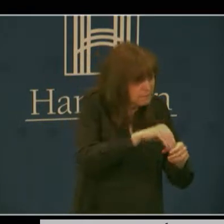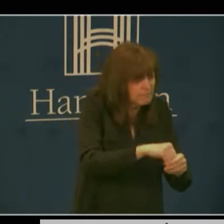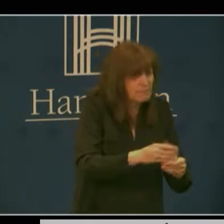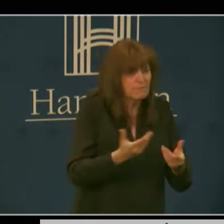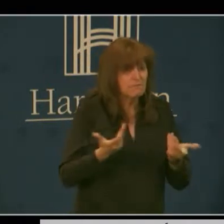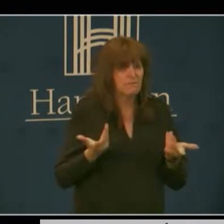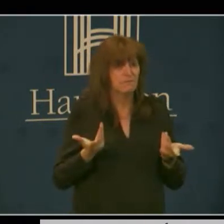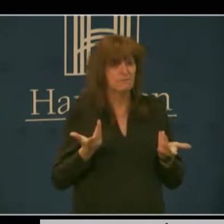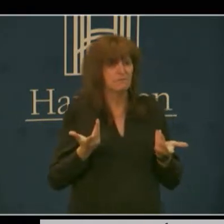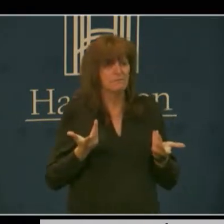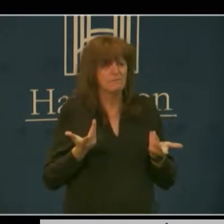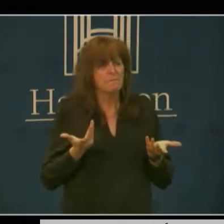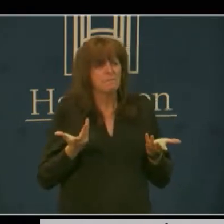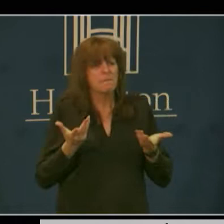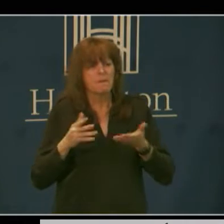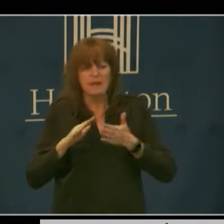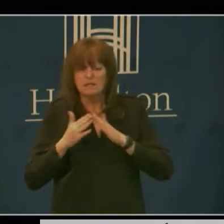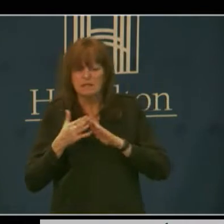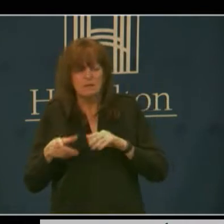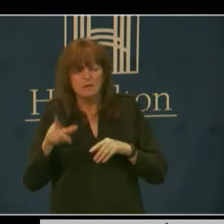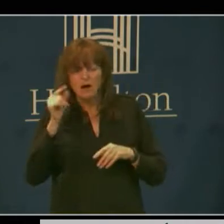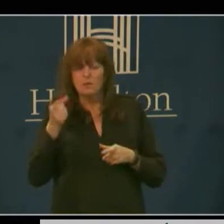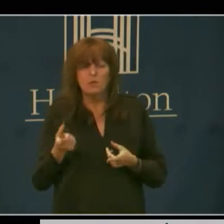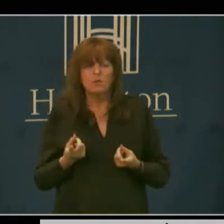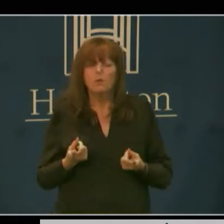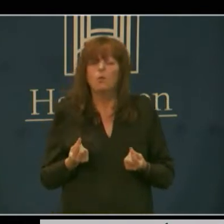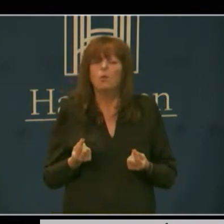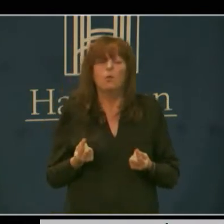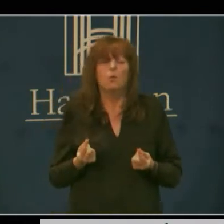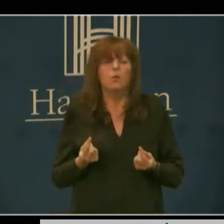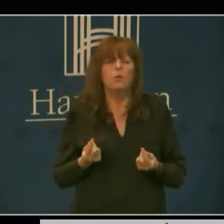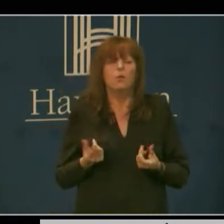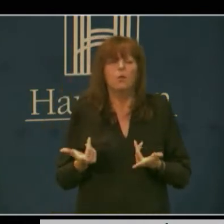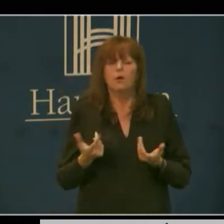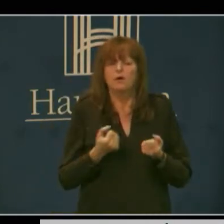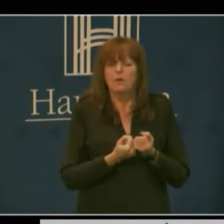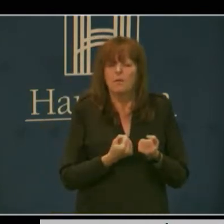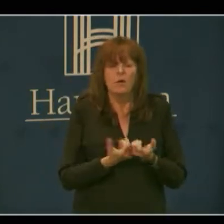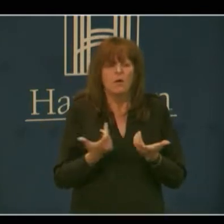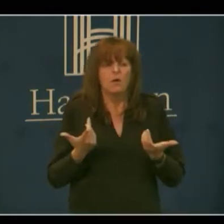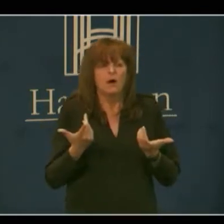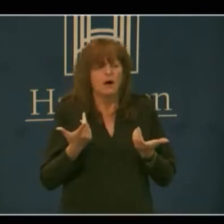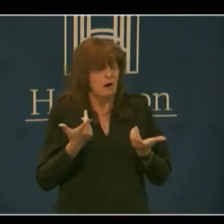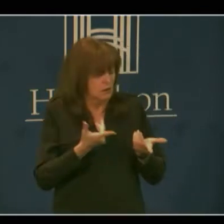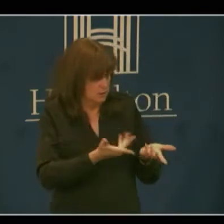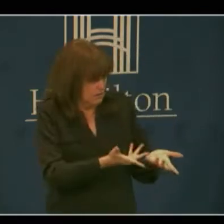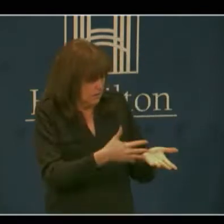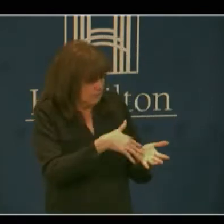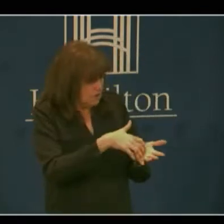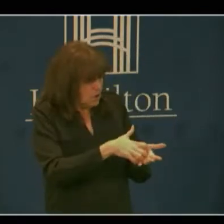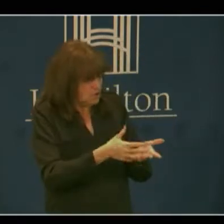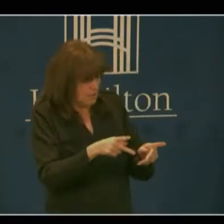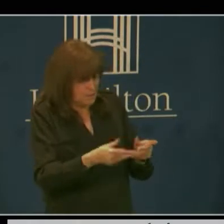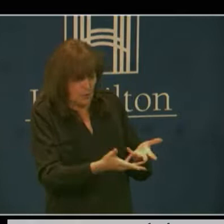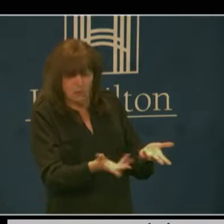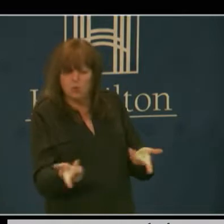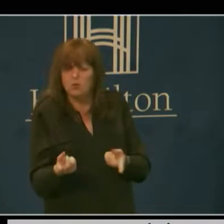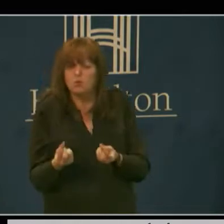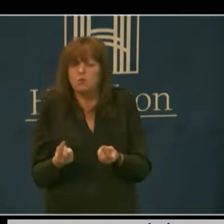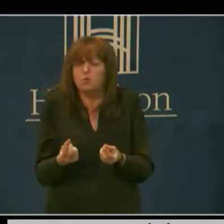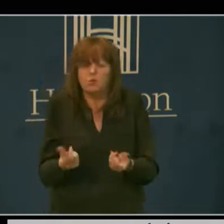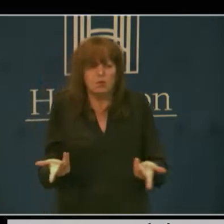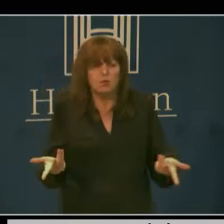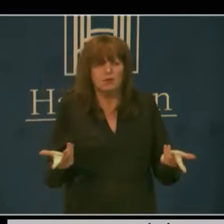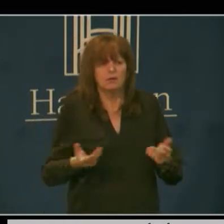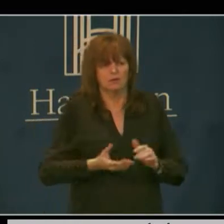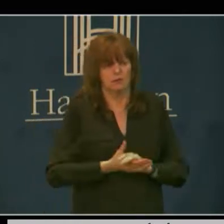in place to help our homelessness and vulnerable populations during the COVID-19 outbreak? Well, there's lots. And